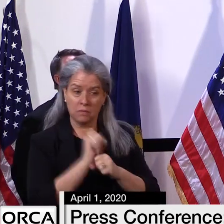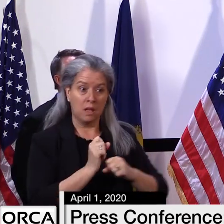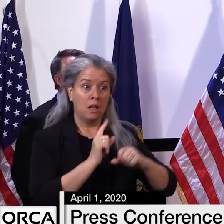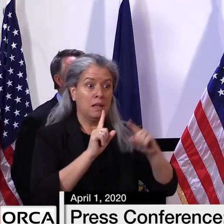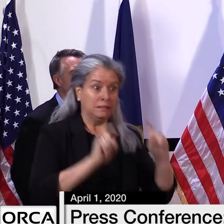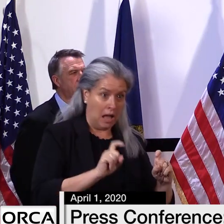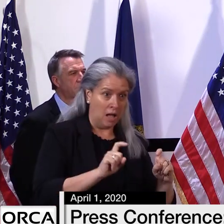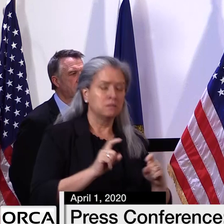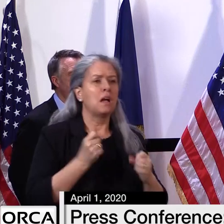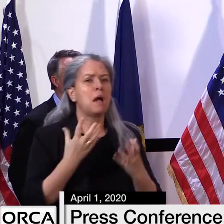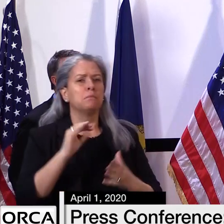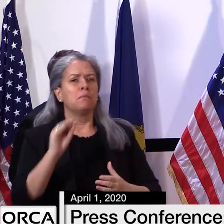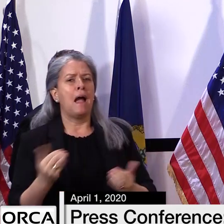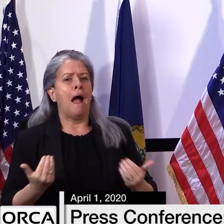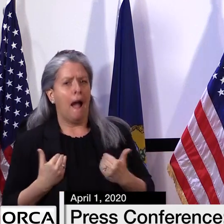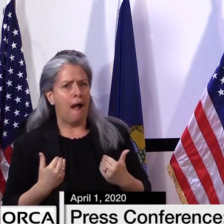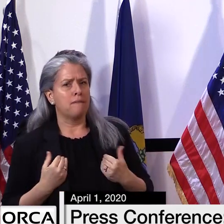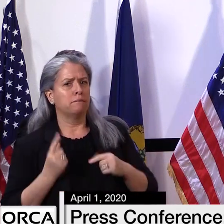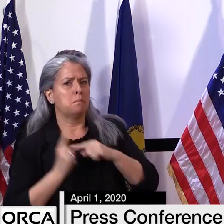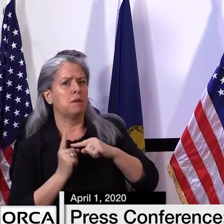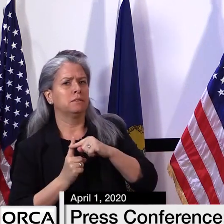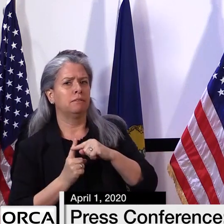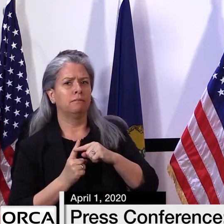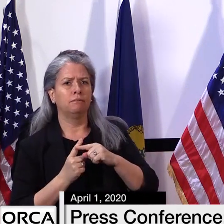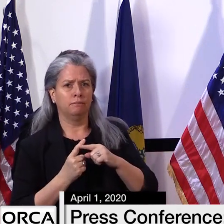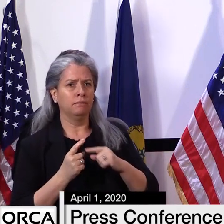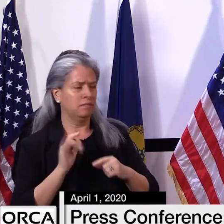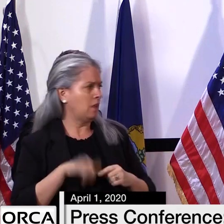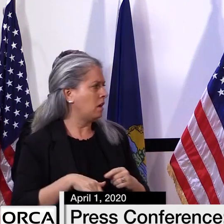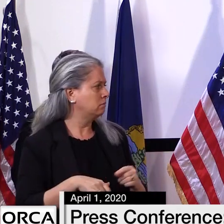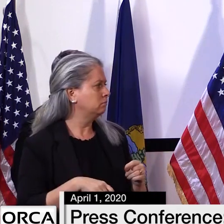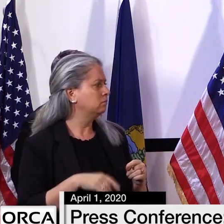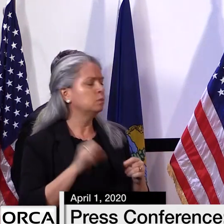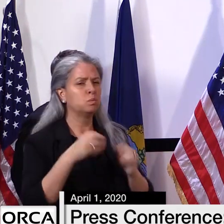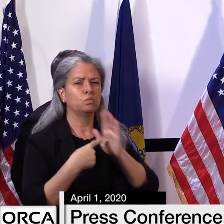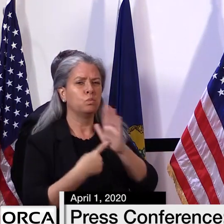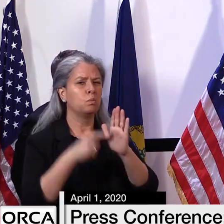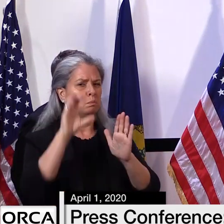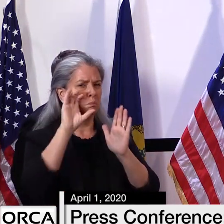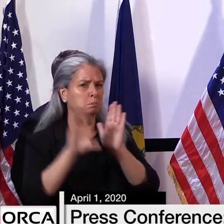COVID is in the population to some degree. So